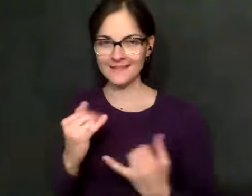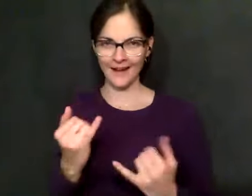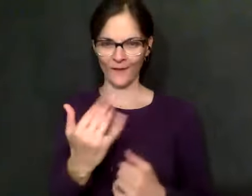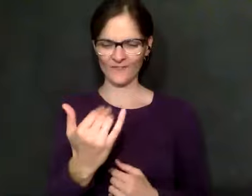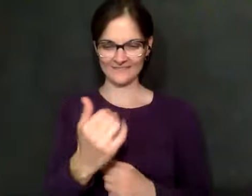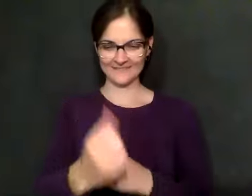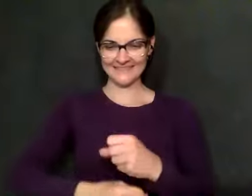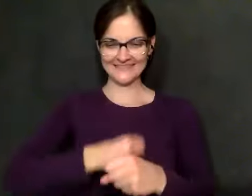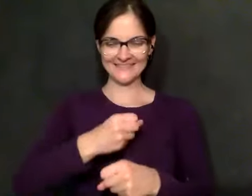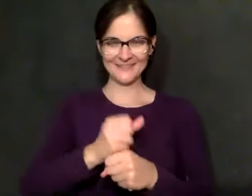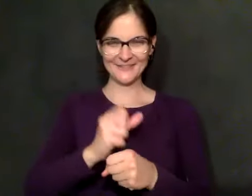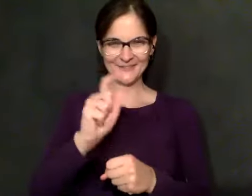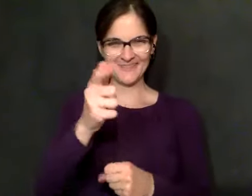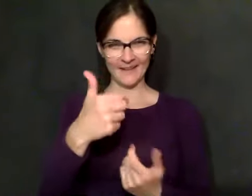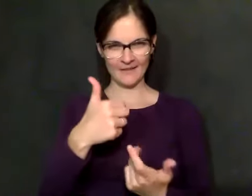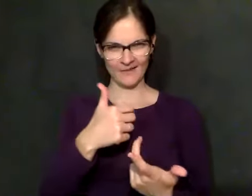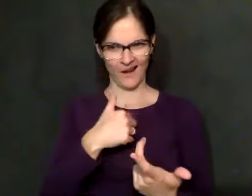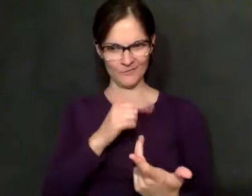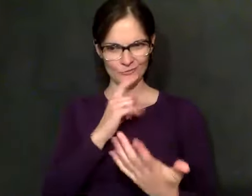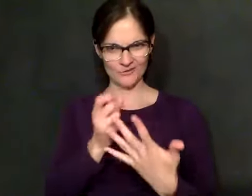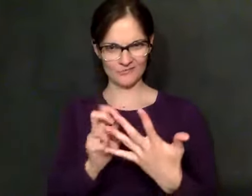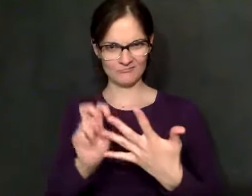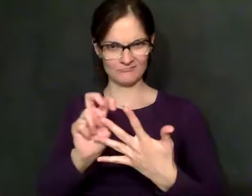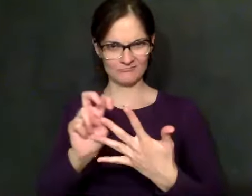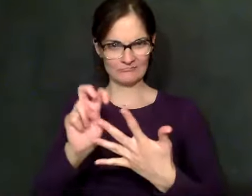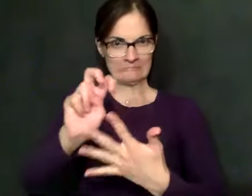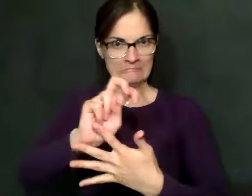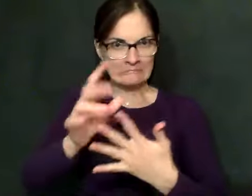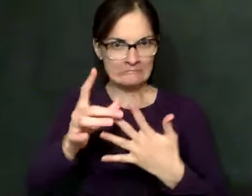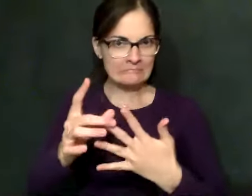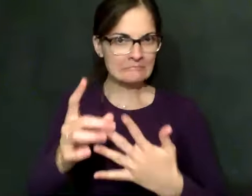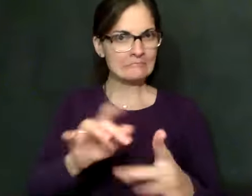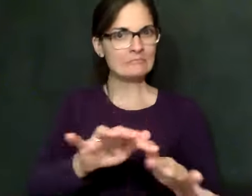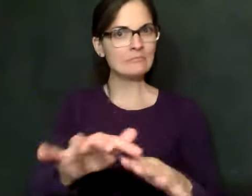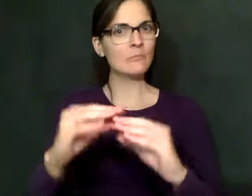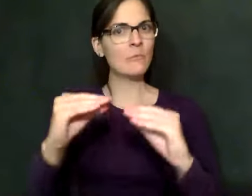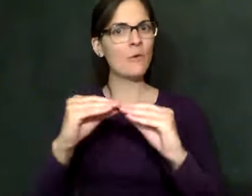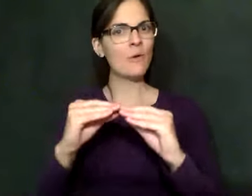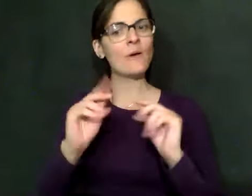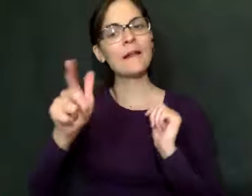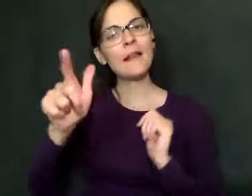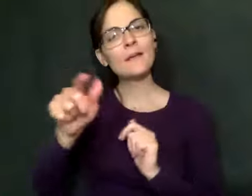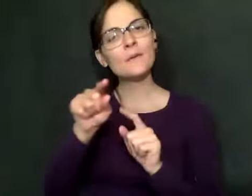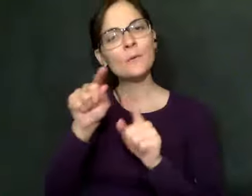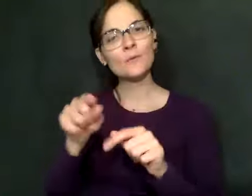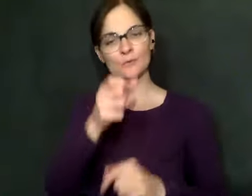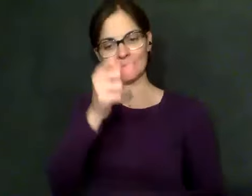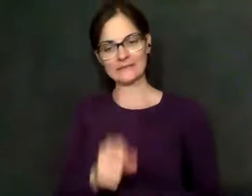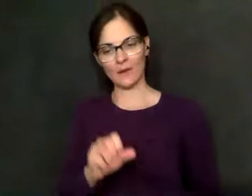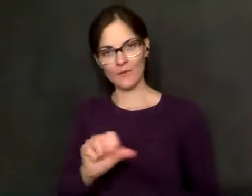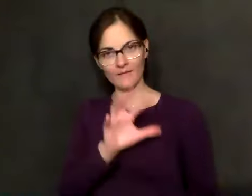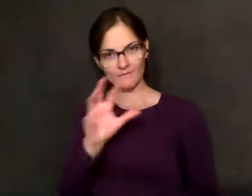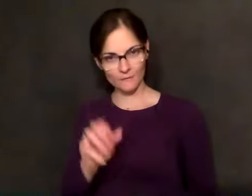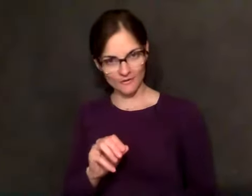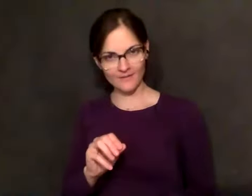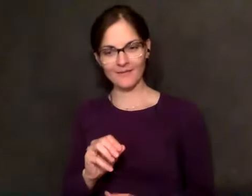that the miracle can happen. And then I went on to South Africa, when they hosted the IGSM there in 2012 with